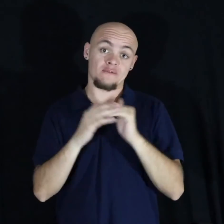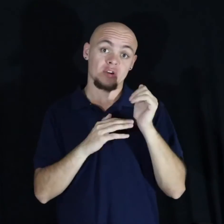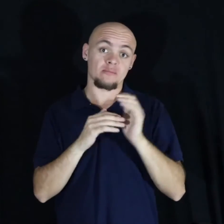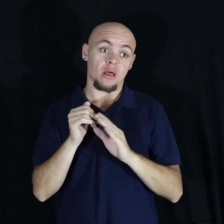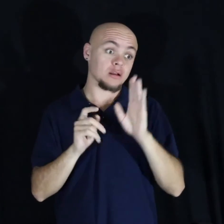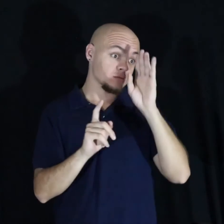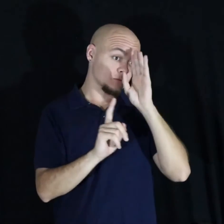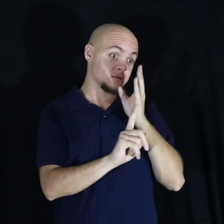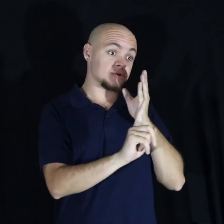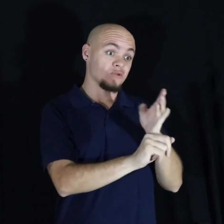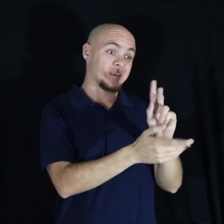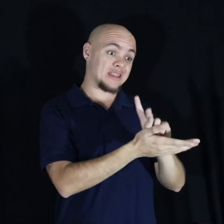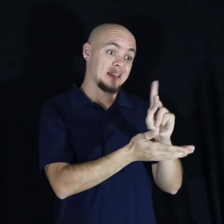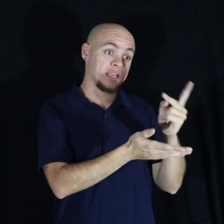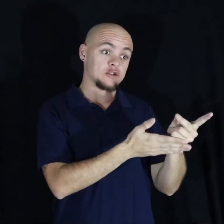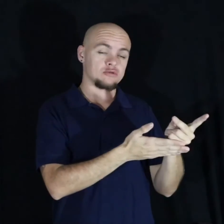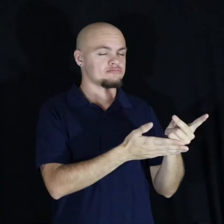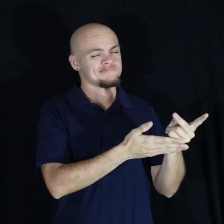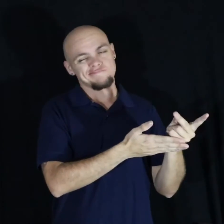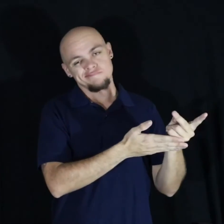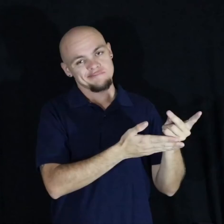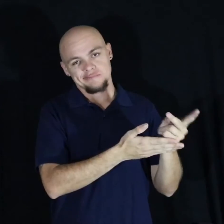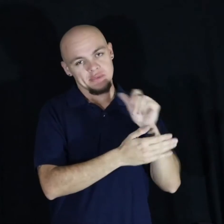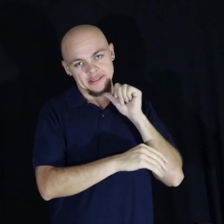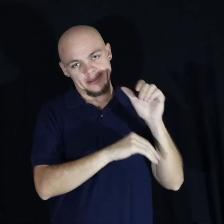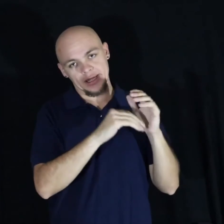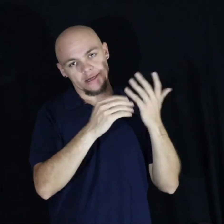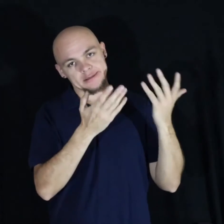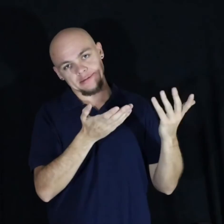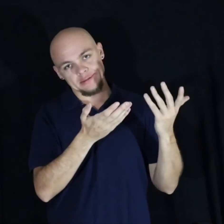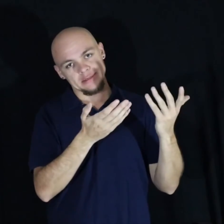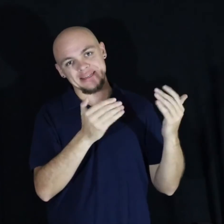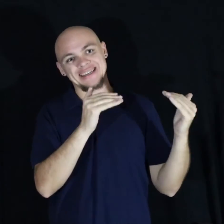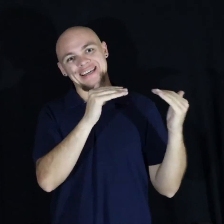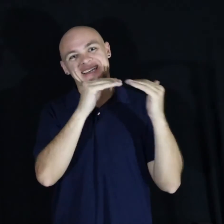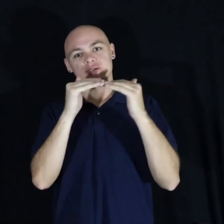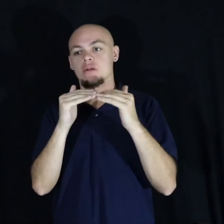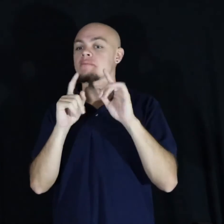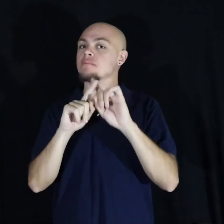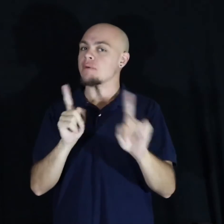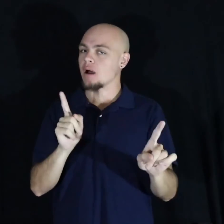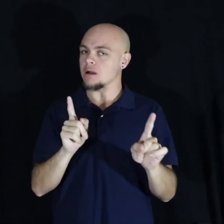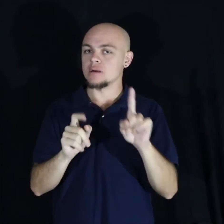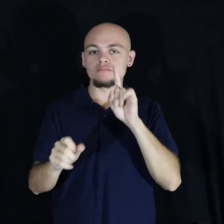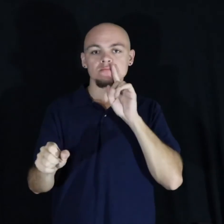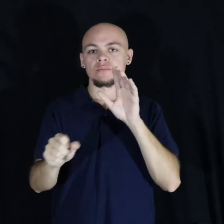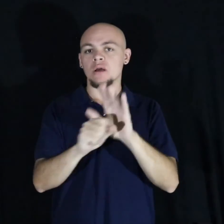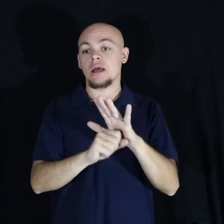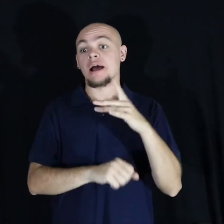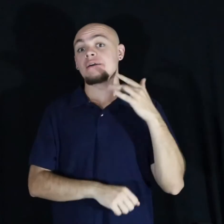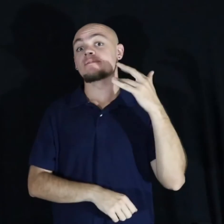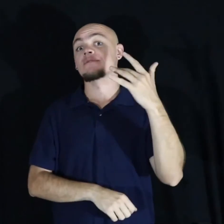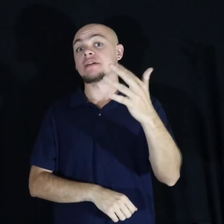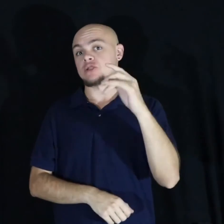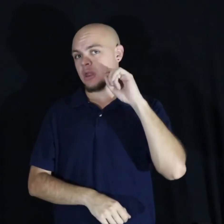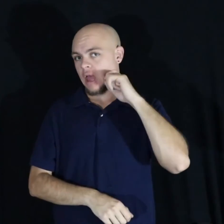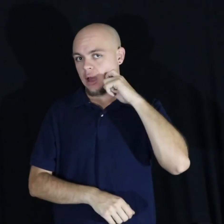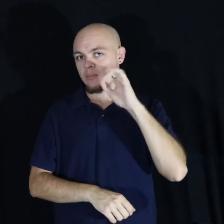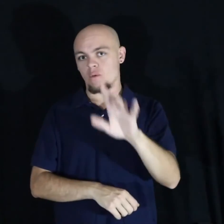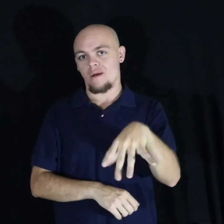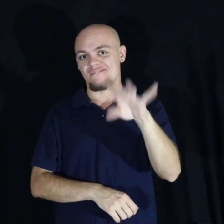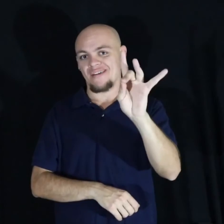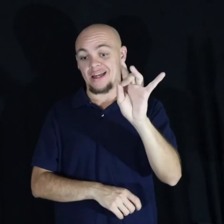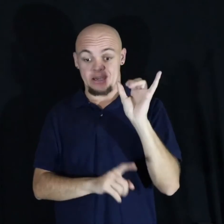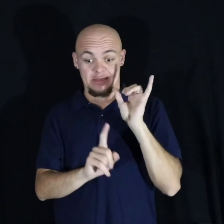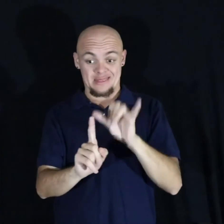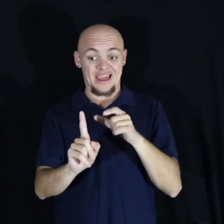to the kitchen and picking it out of the fruit basket, but by doing so, you can almost fully guarantee that you'll eventually find this apple. And not only